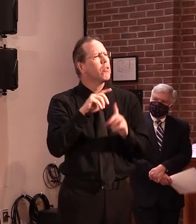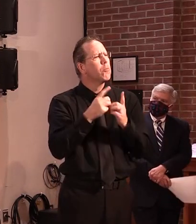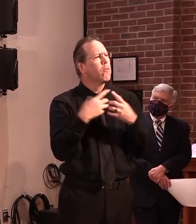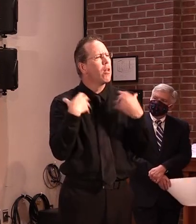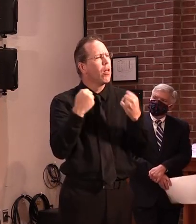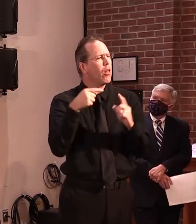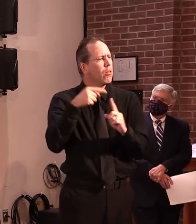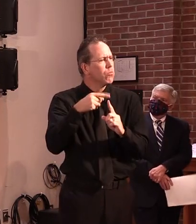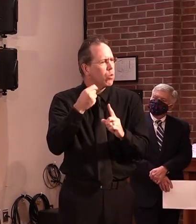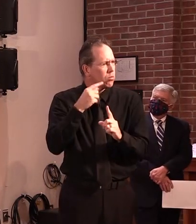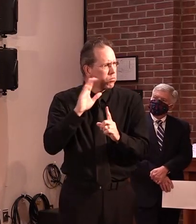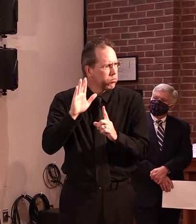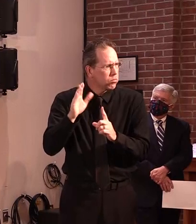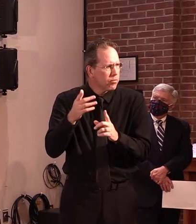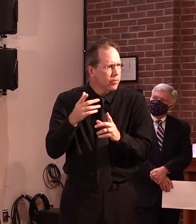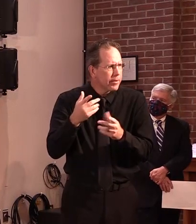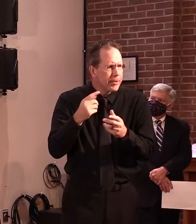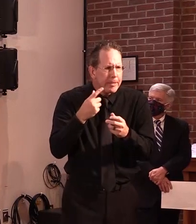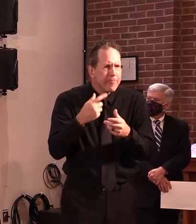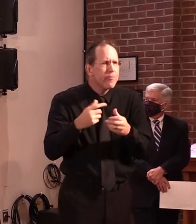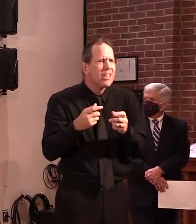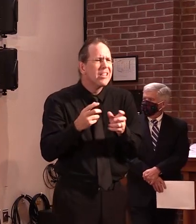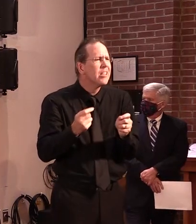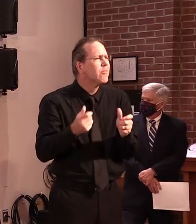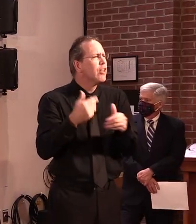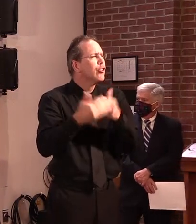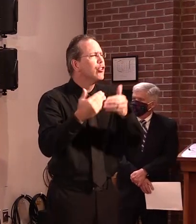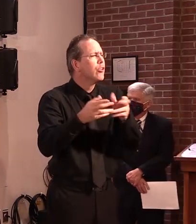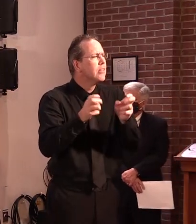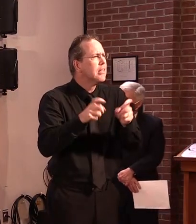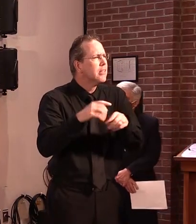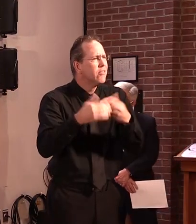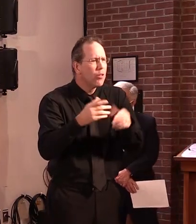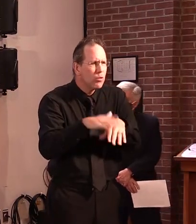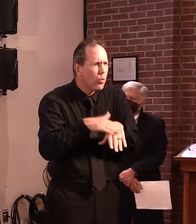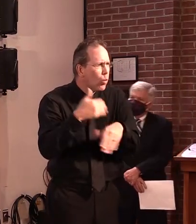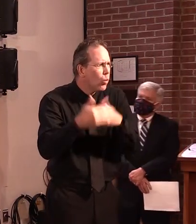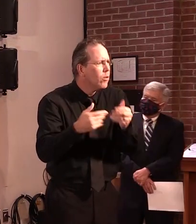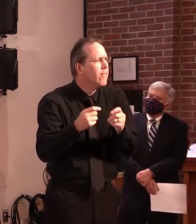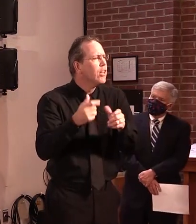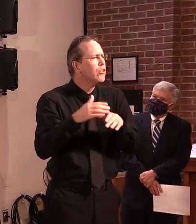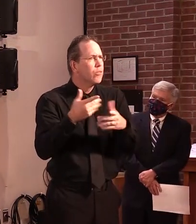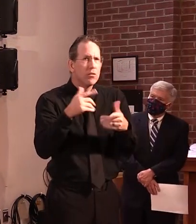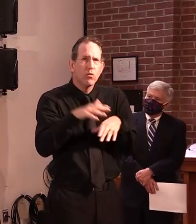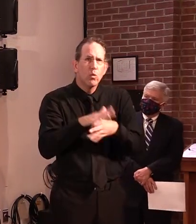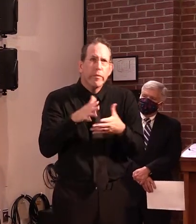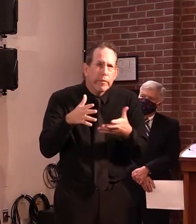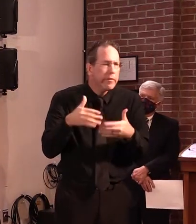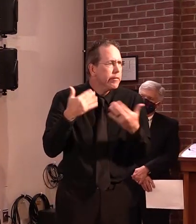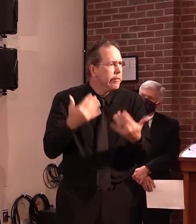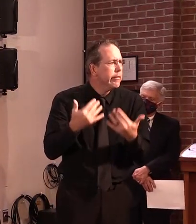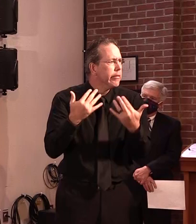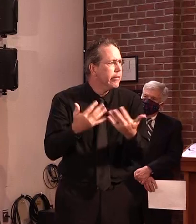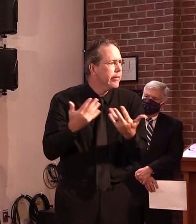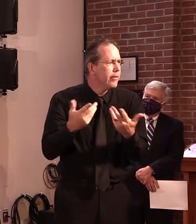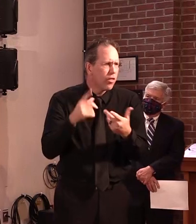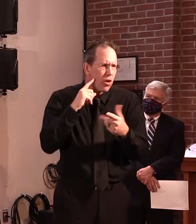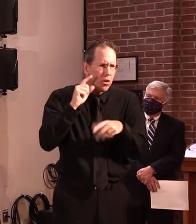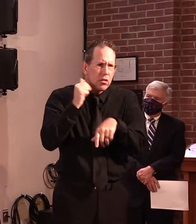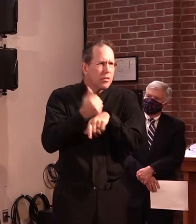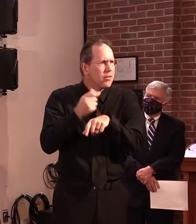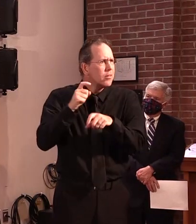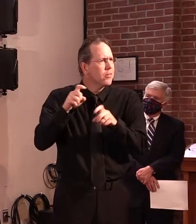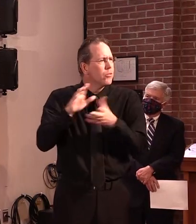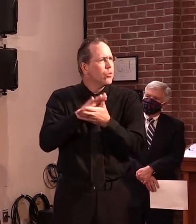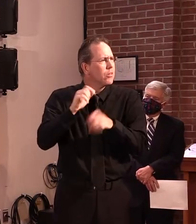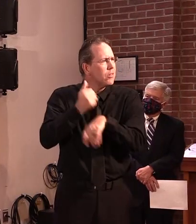own to try to schedule their testing, and this way they can get information back as soon as possible that would affect whether the school would be able to move ahead with reopening